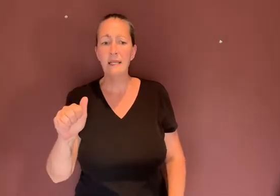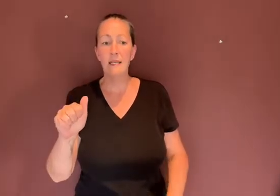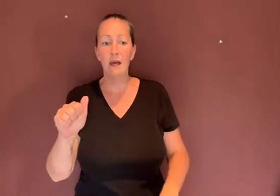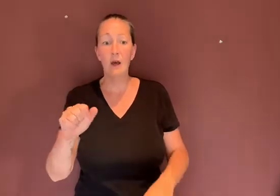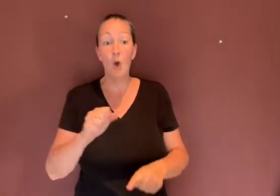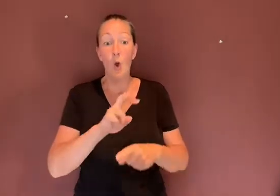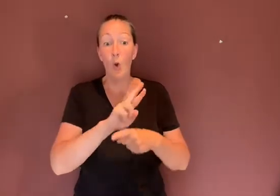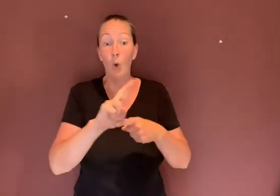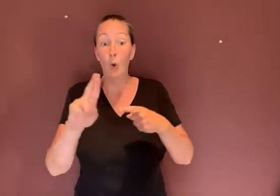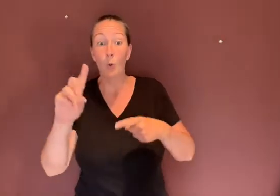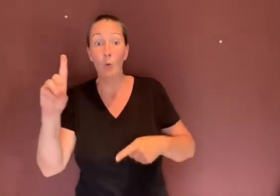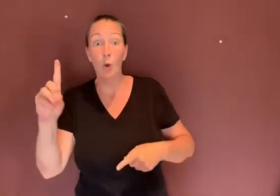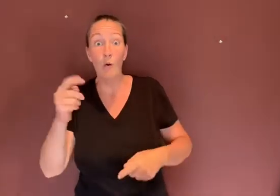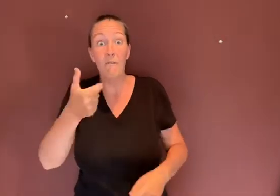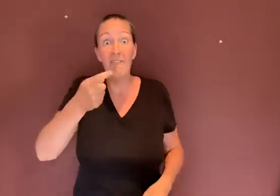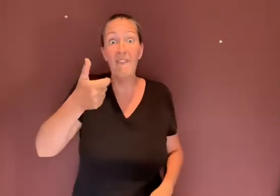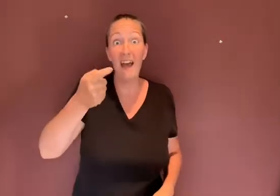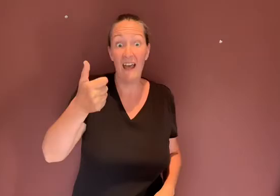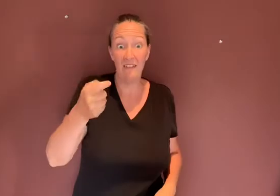Tina rowed fast.